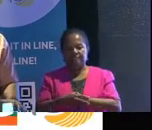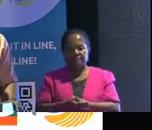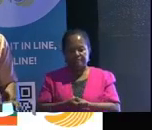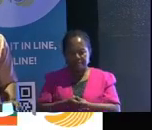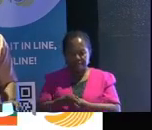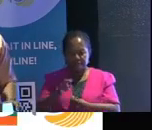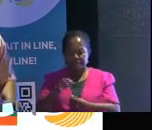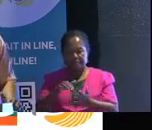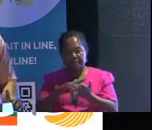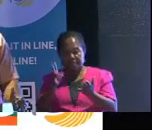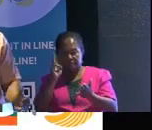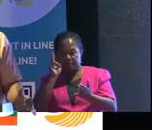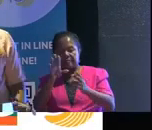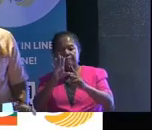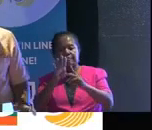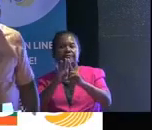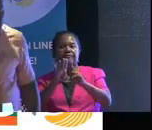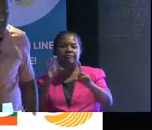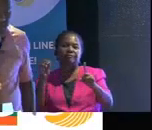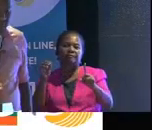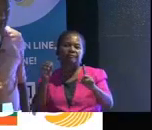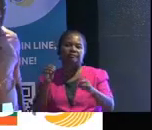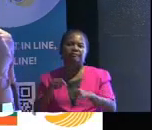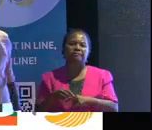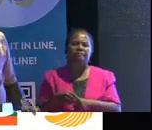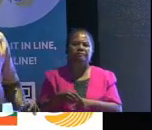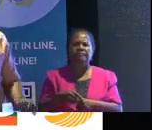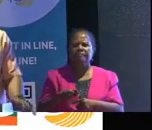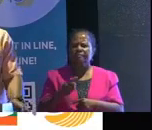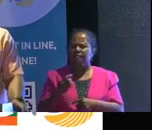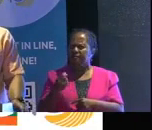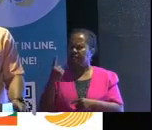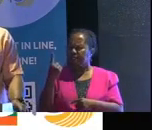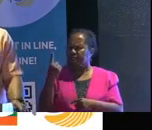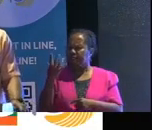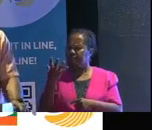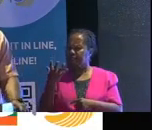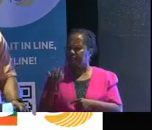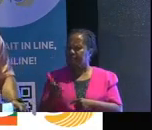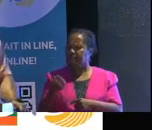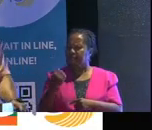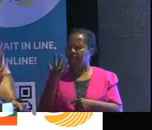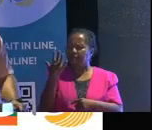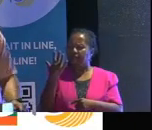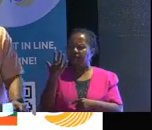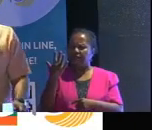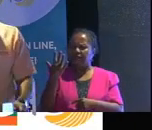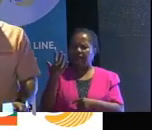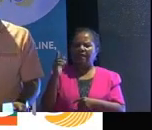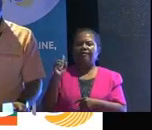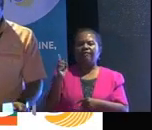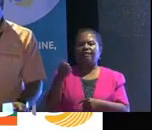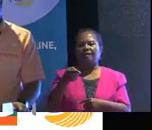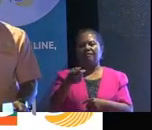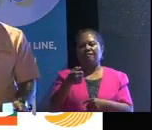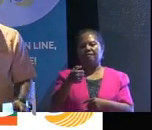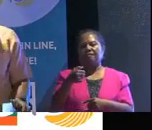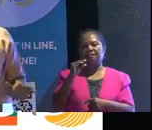Let's see this example. Someone has a leave fare of 5,600 kina.